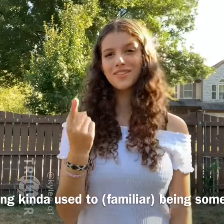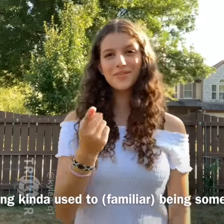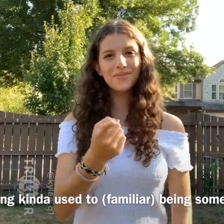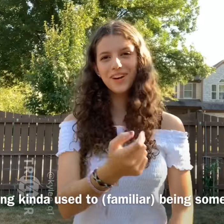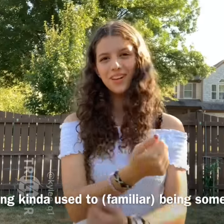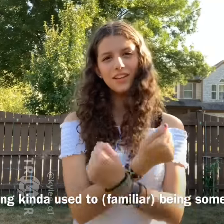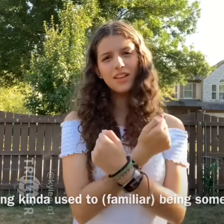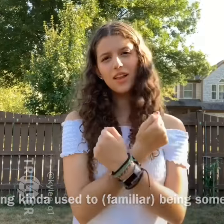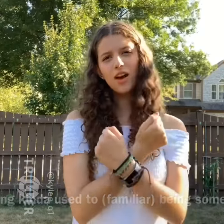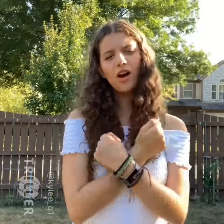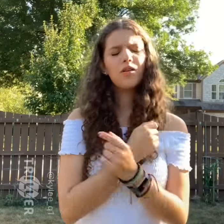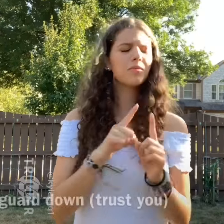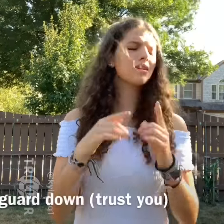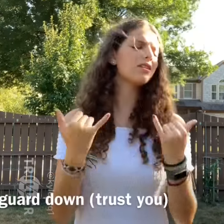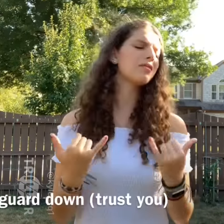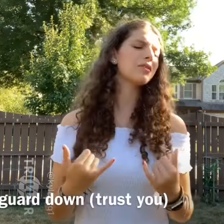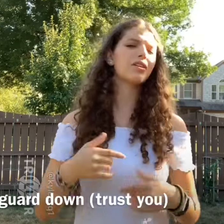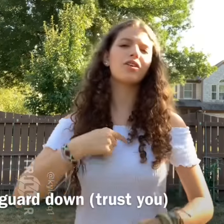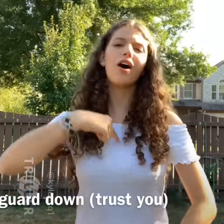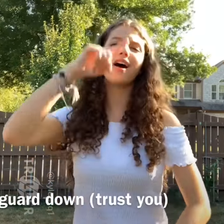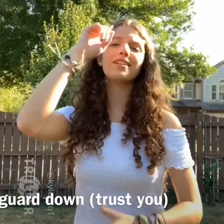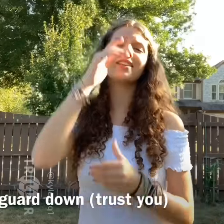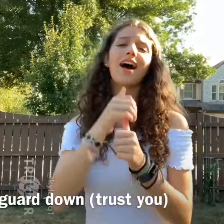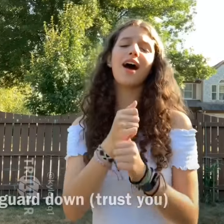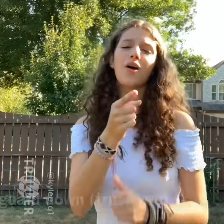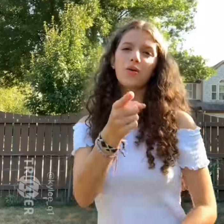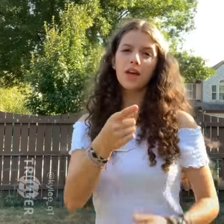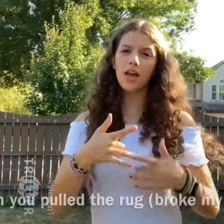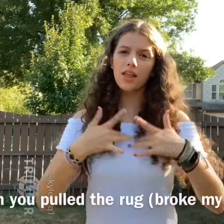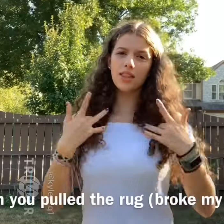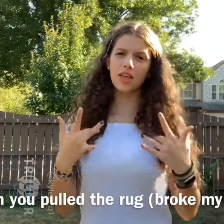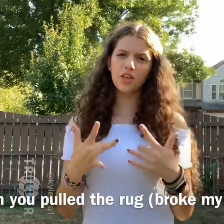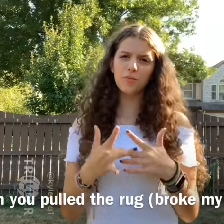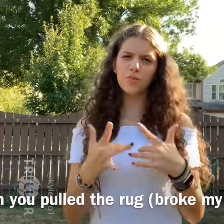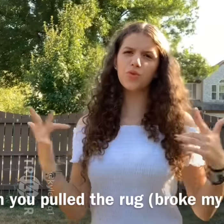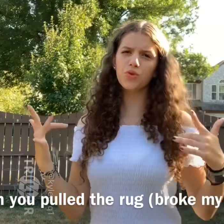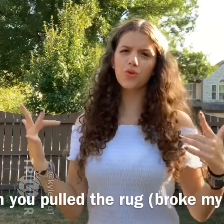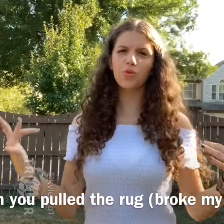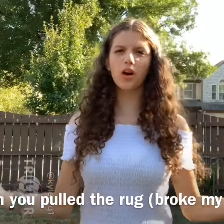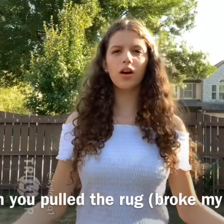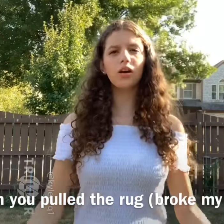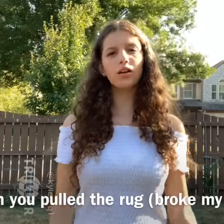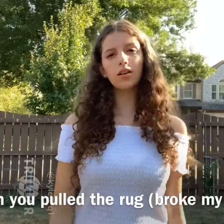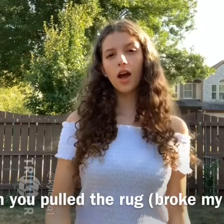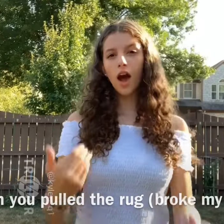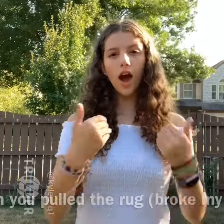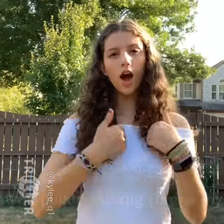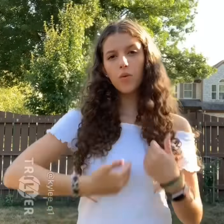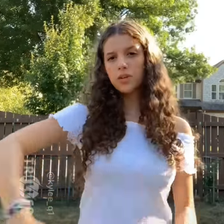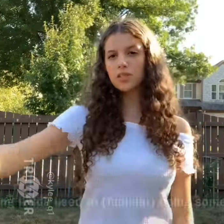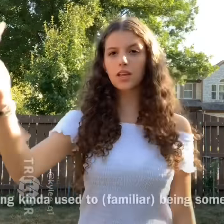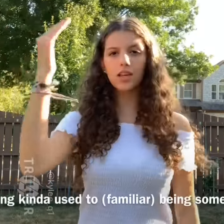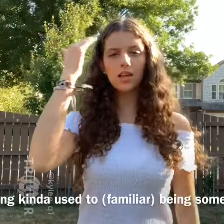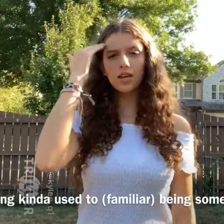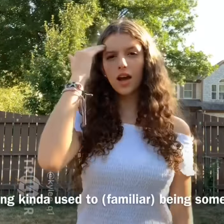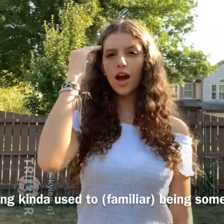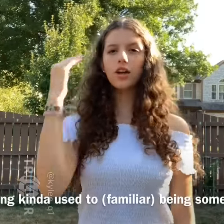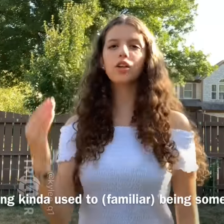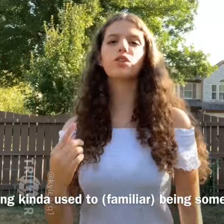someone you loved I left my guard down and then you pulled the rug I was scared, I kinda